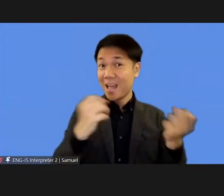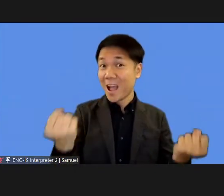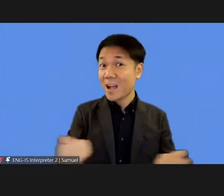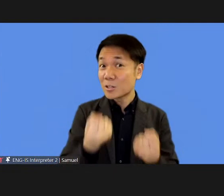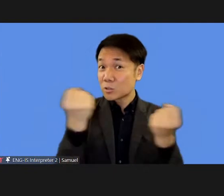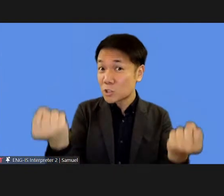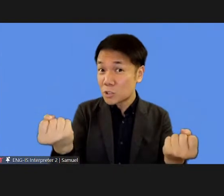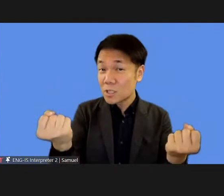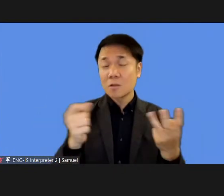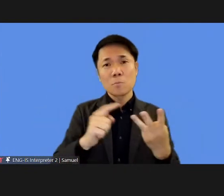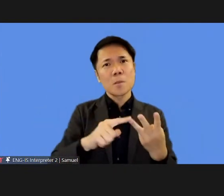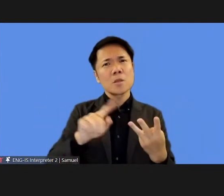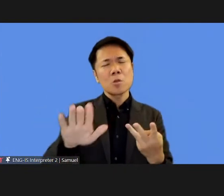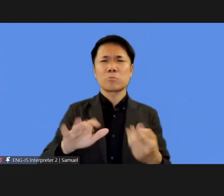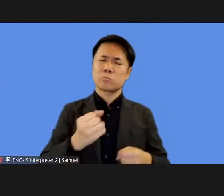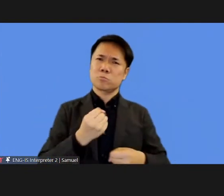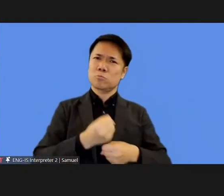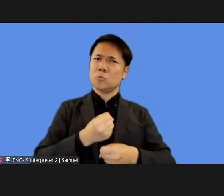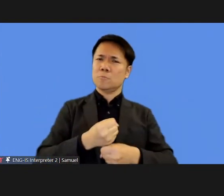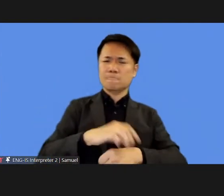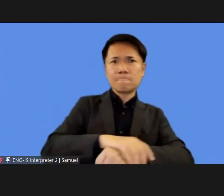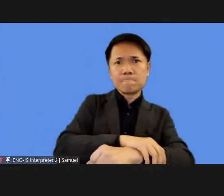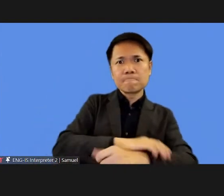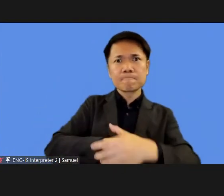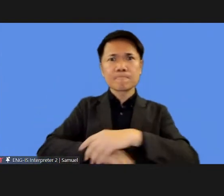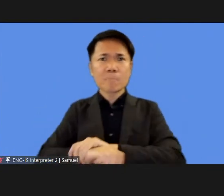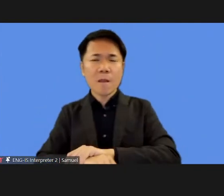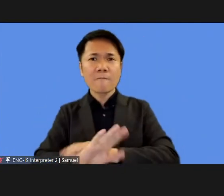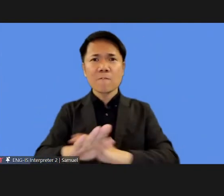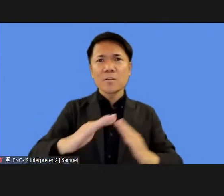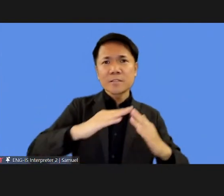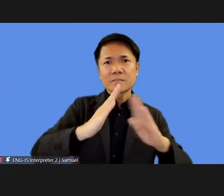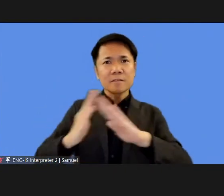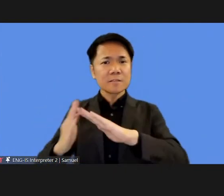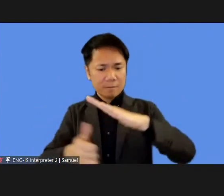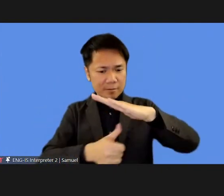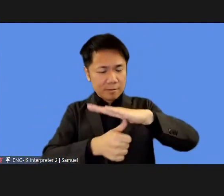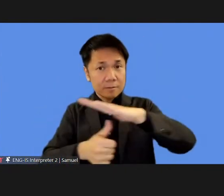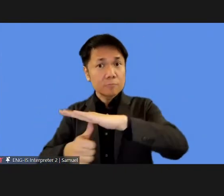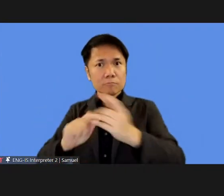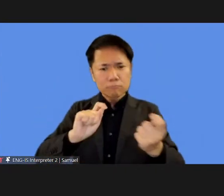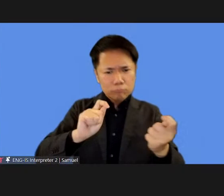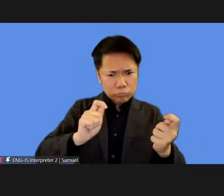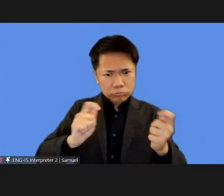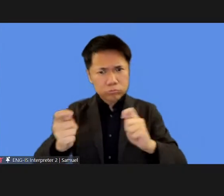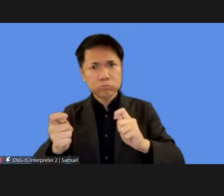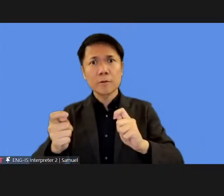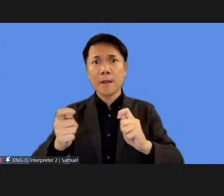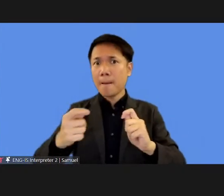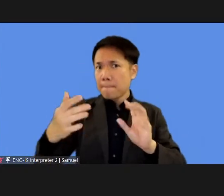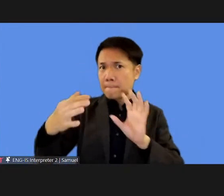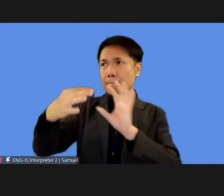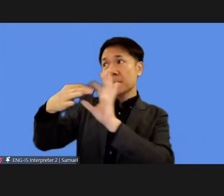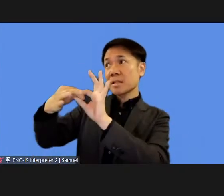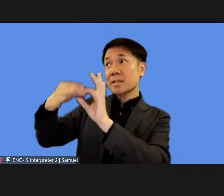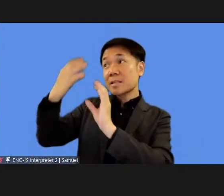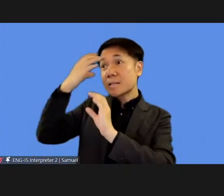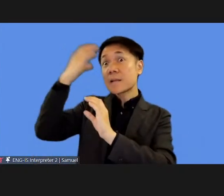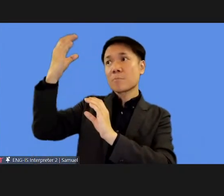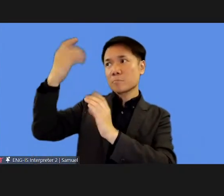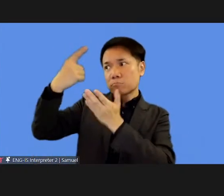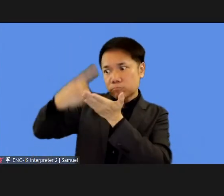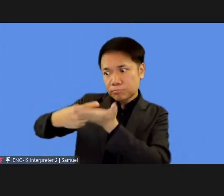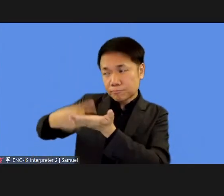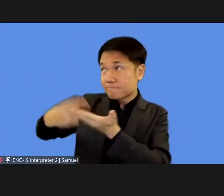the operations of the city and also in the decision-making process. Now, I'll go to the policies and programs that are